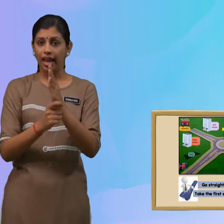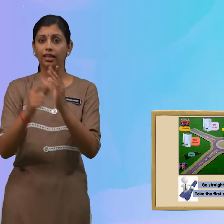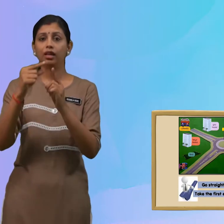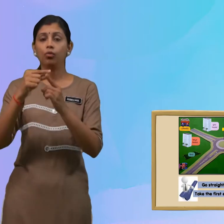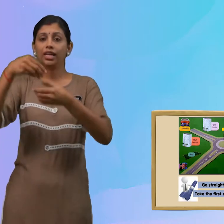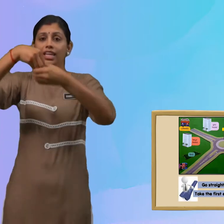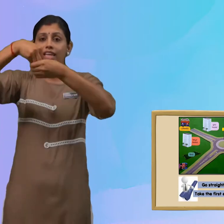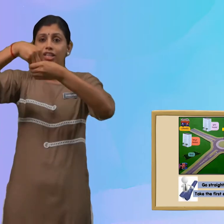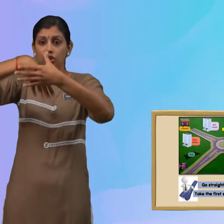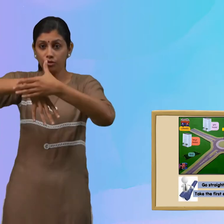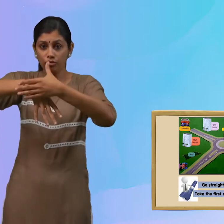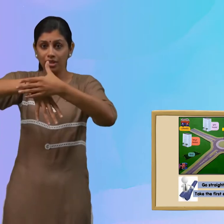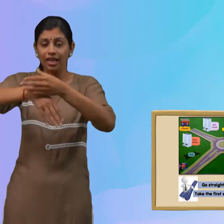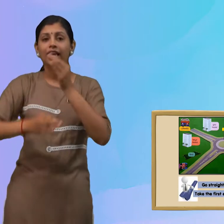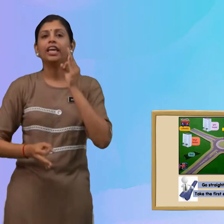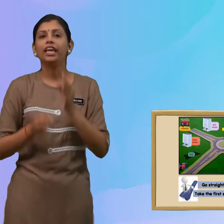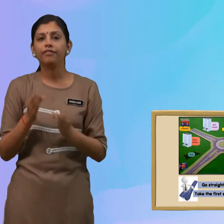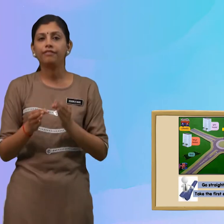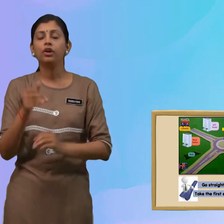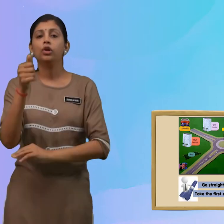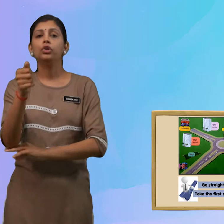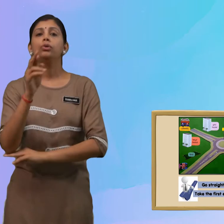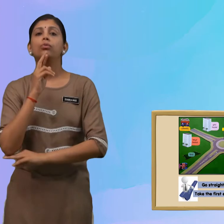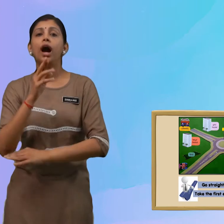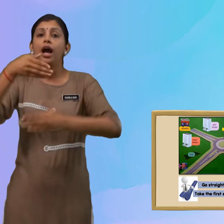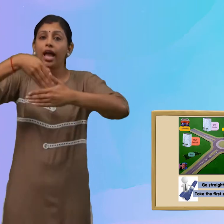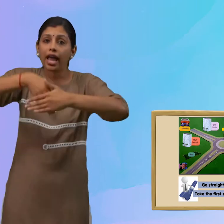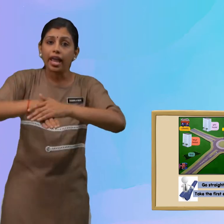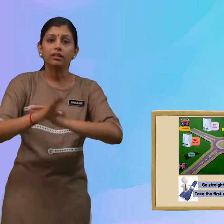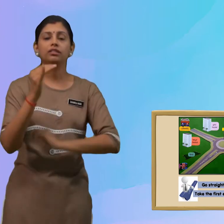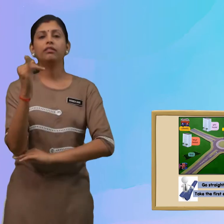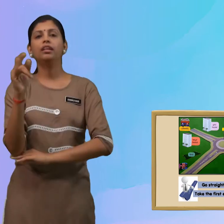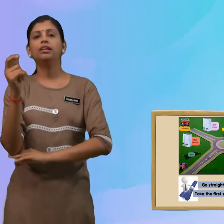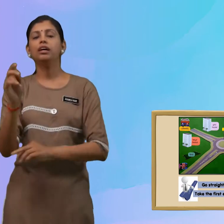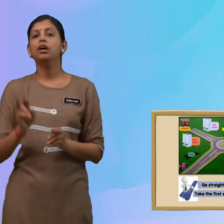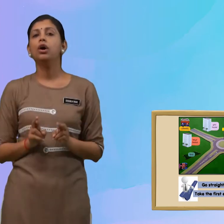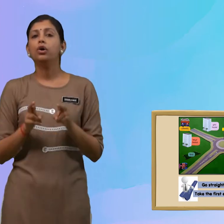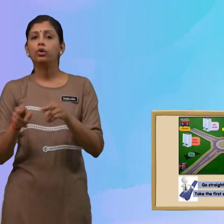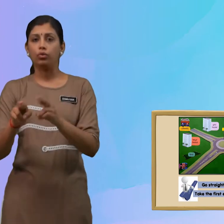Add the word into if you are entering the road.